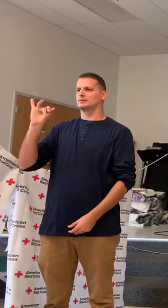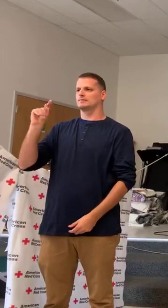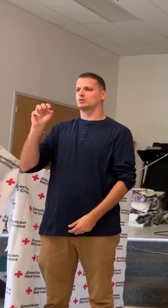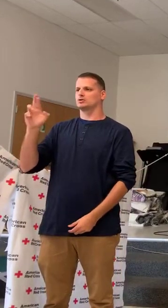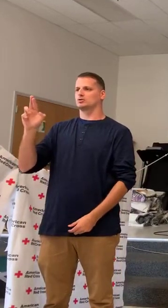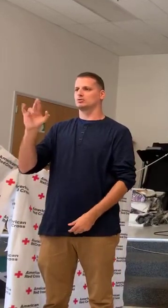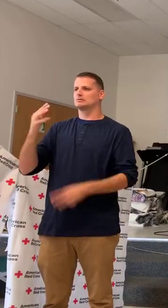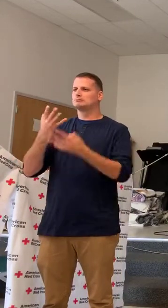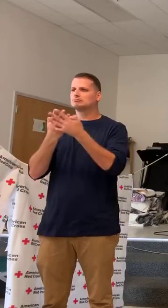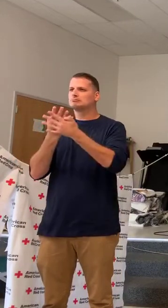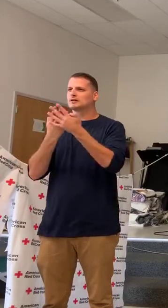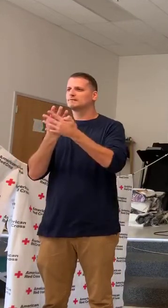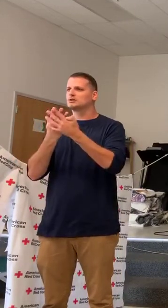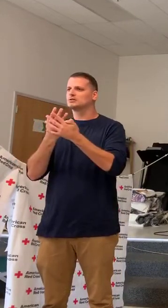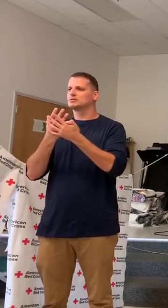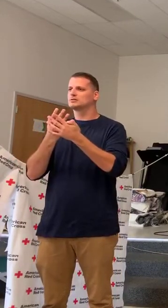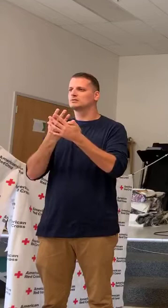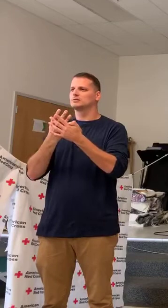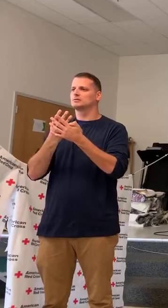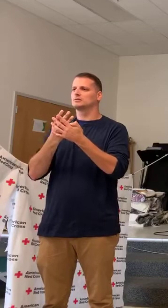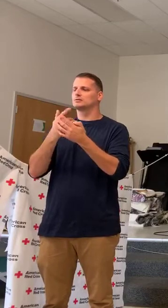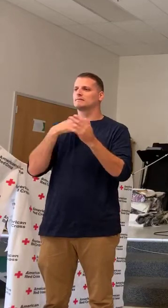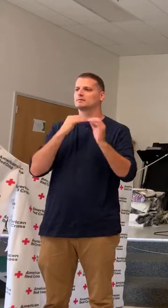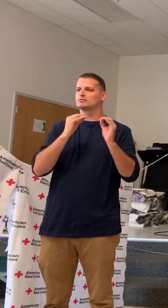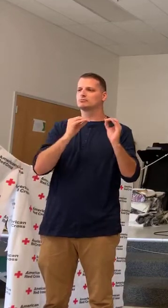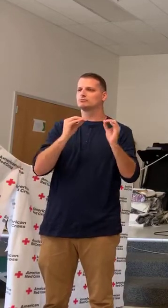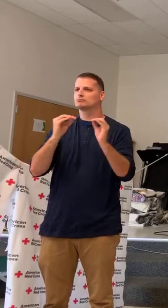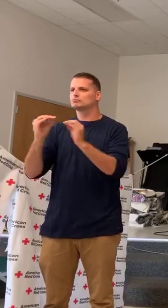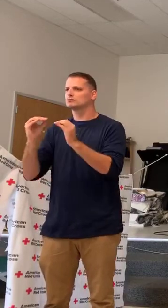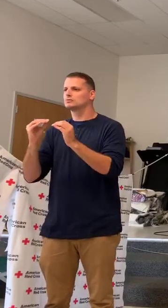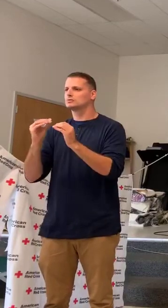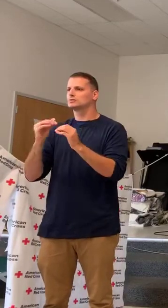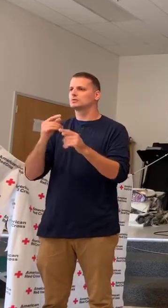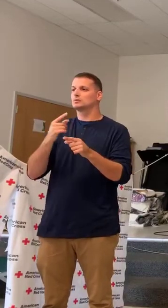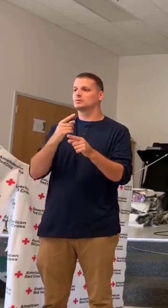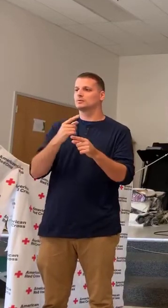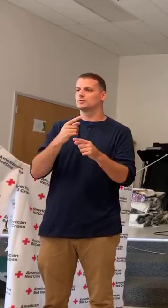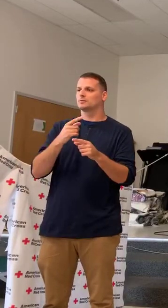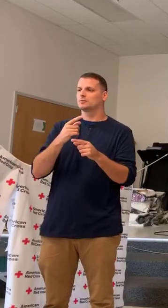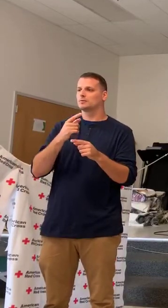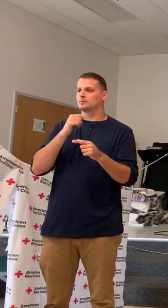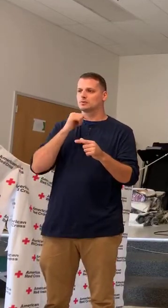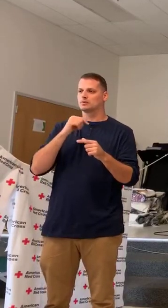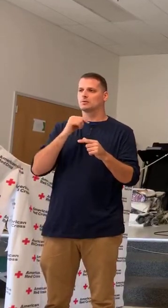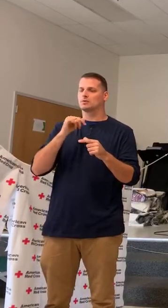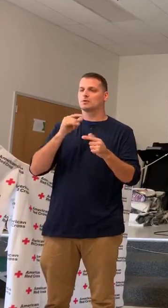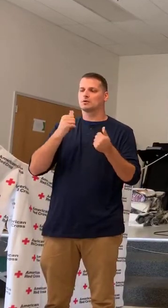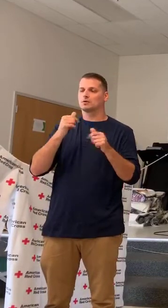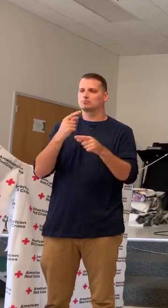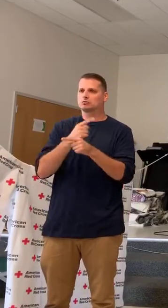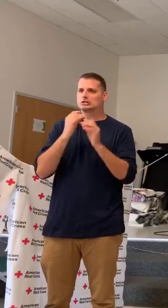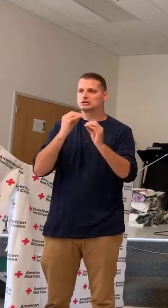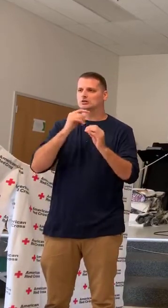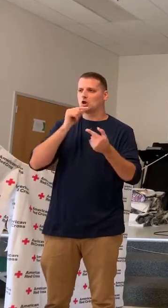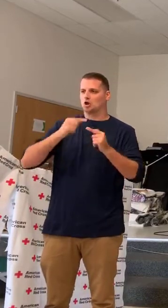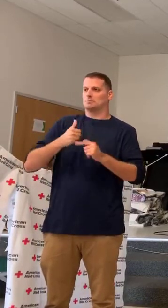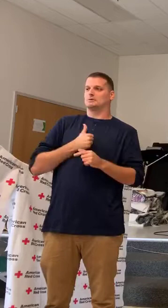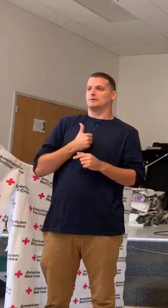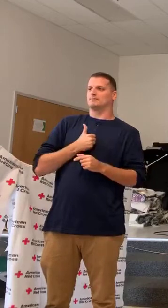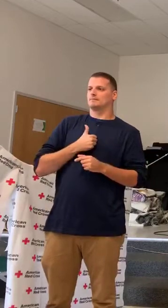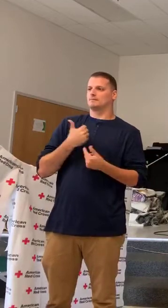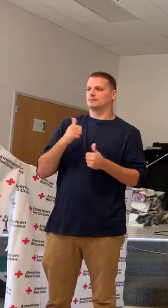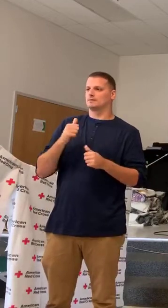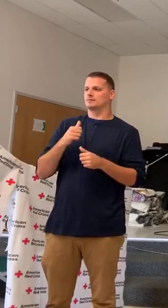have classes to teach you how to use those properly so you don't harm yourself too much. Okay, so again, work with them.